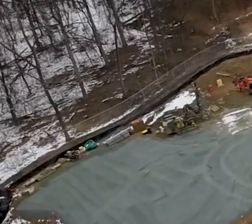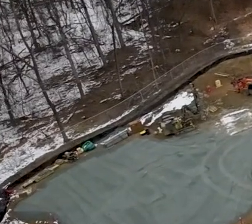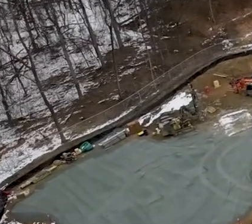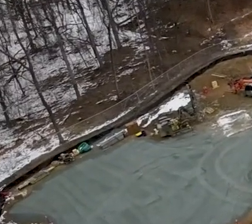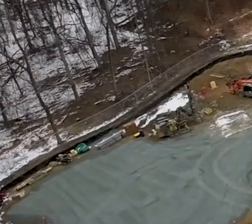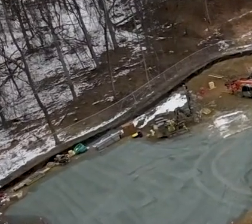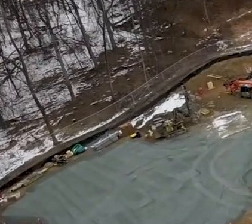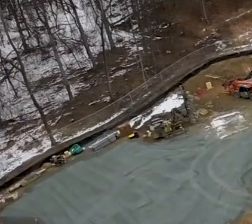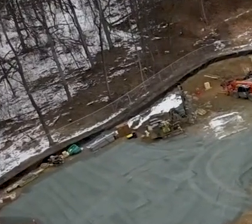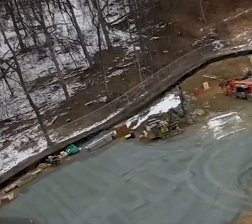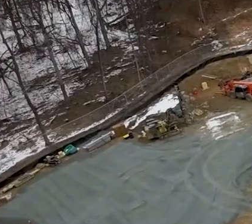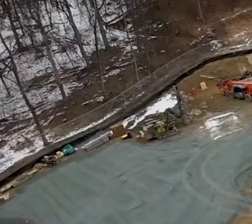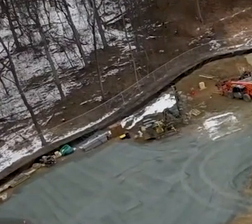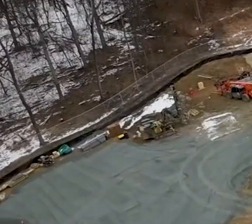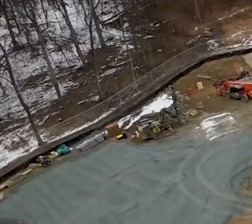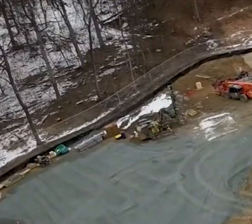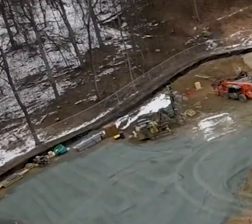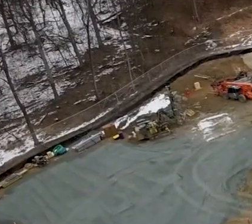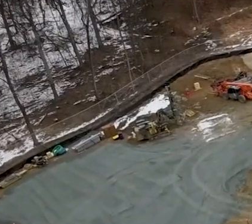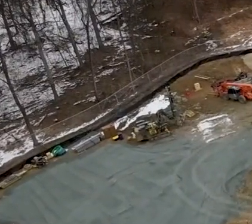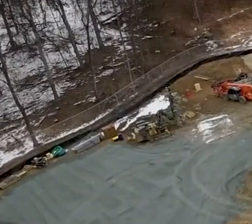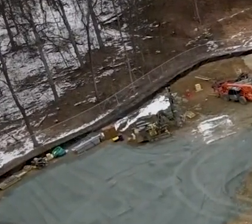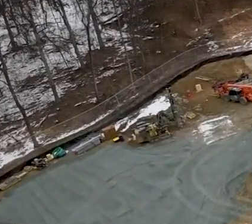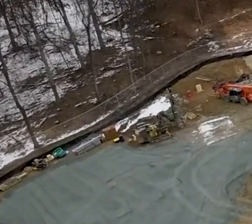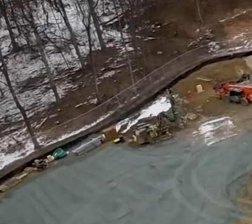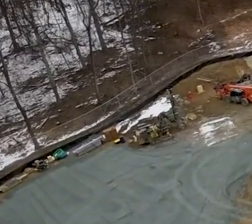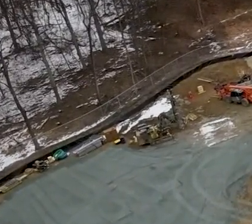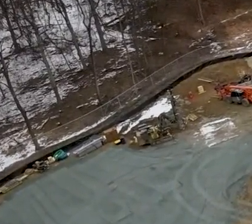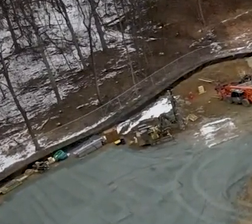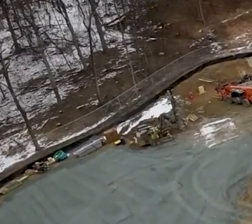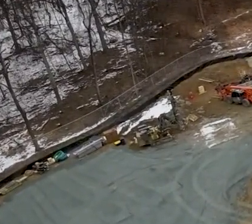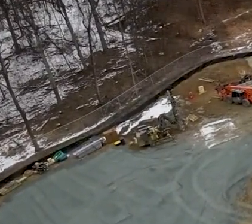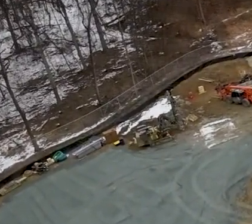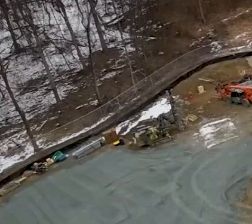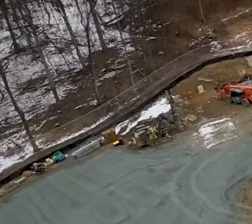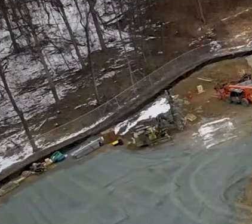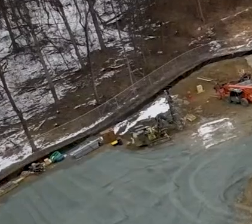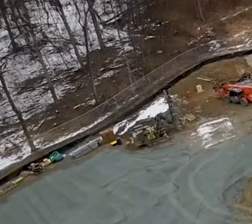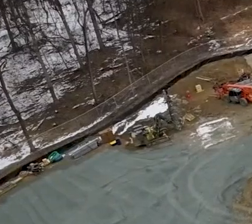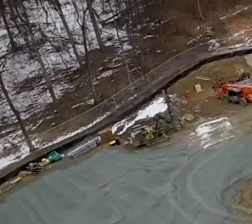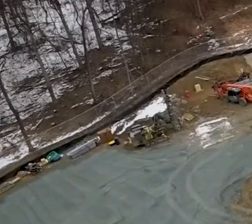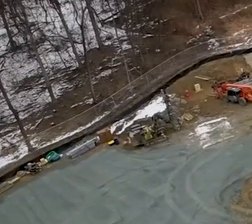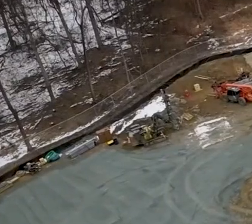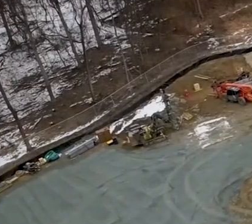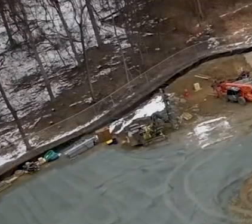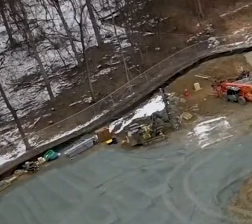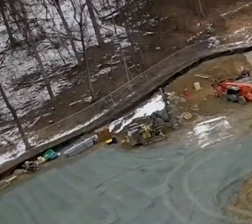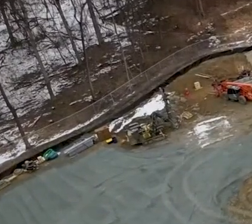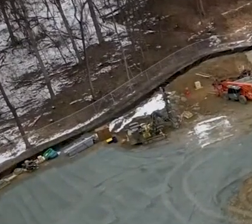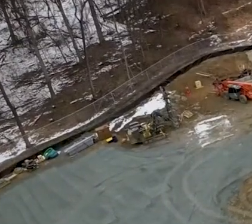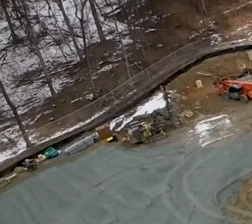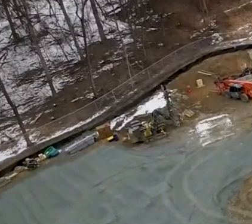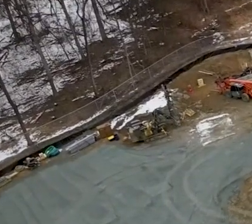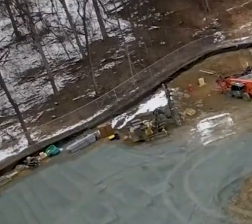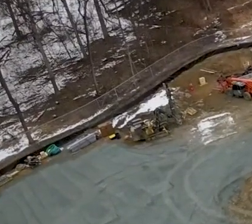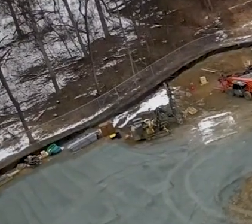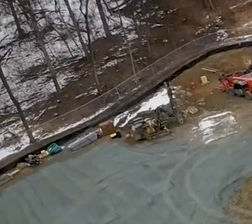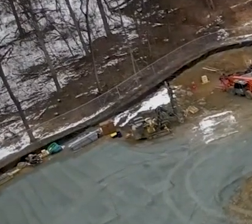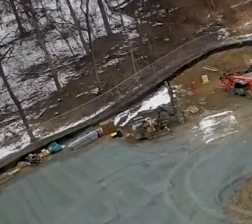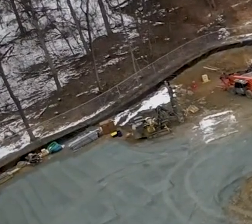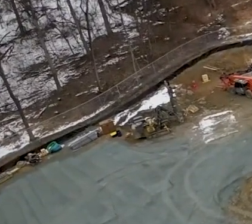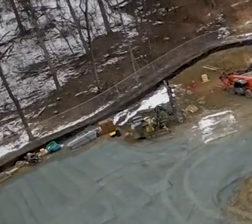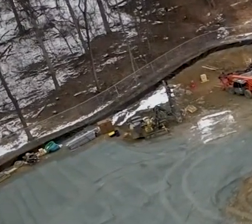highlight today. Our partners at the Maryland Department of Energy Emergency Management informed us in December of